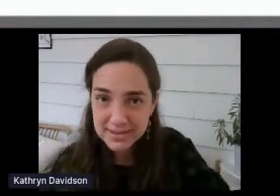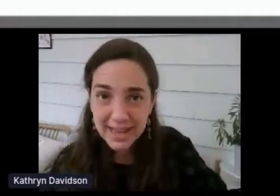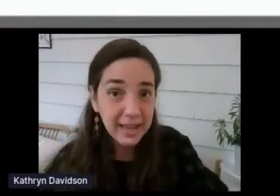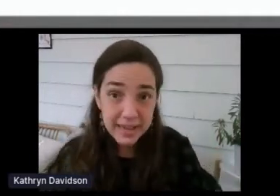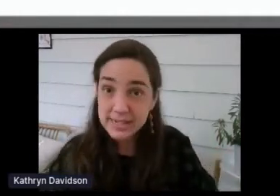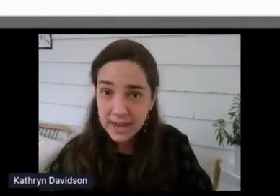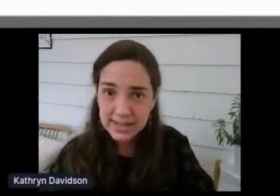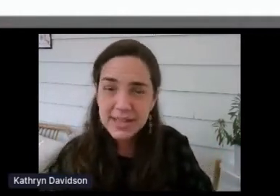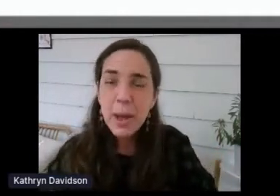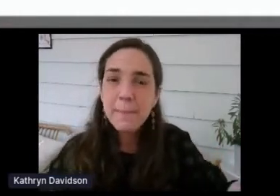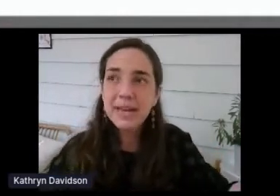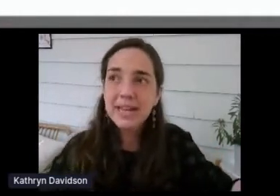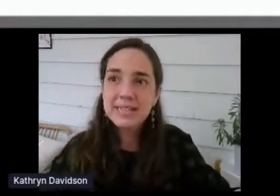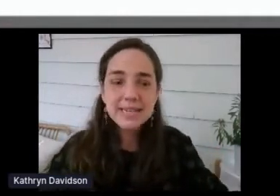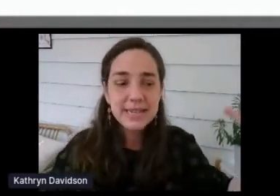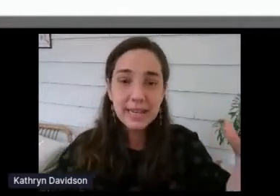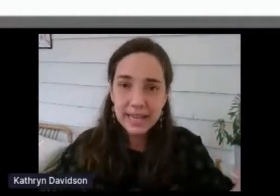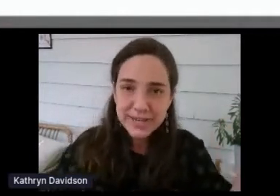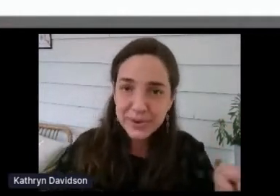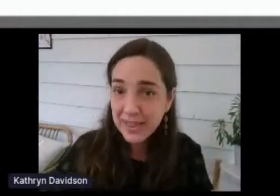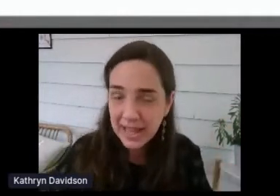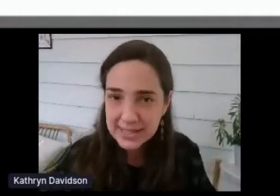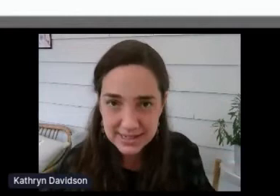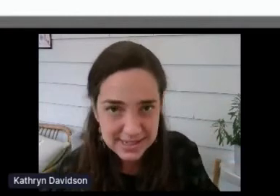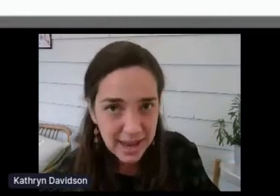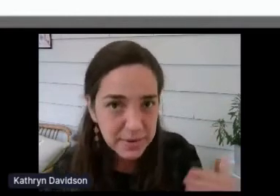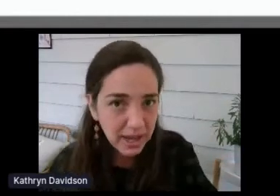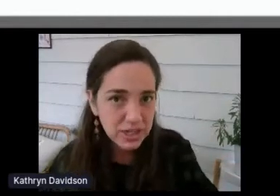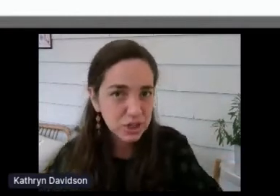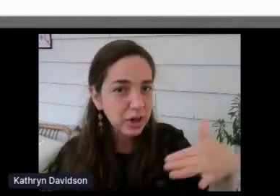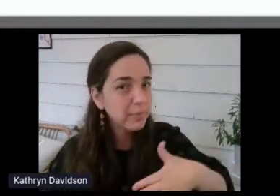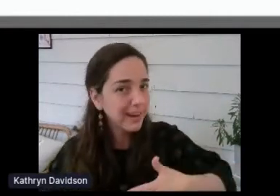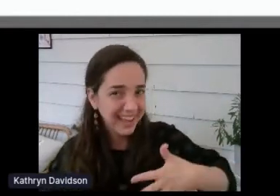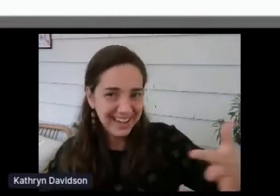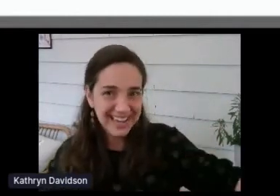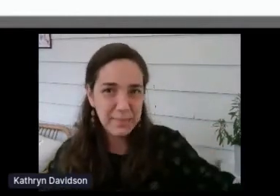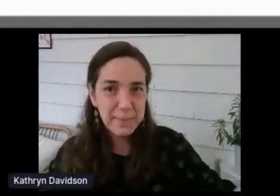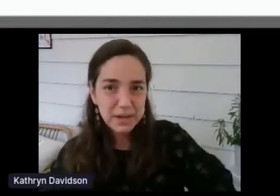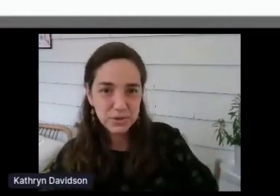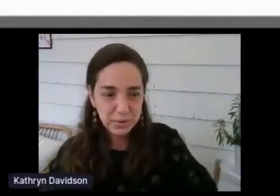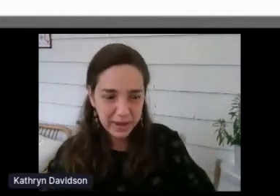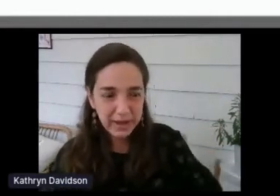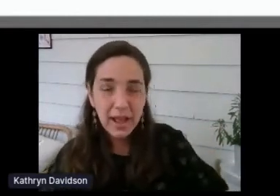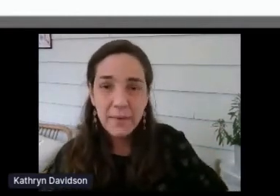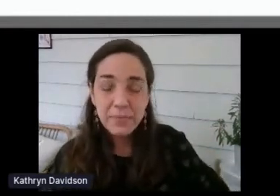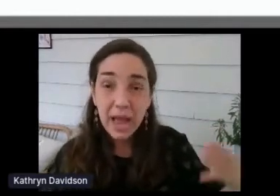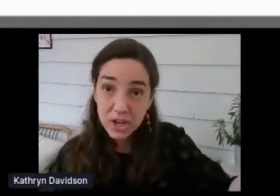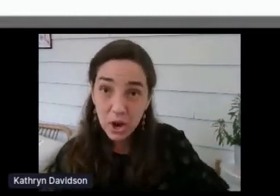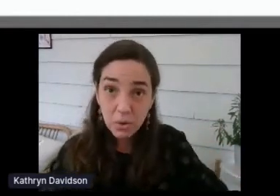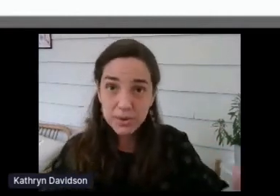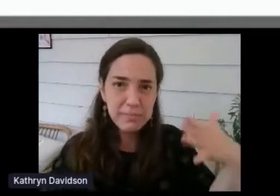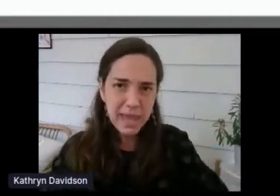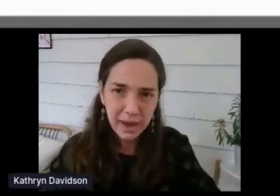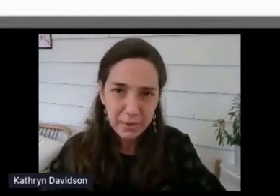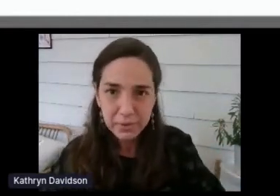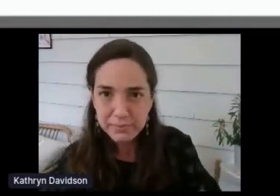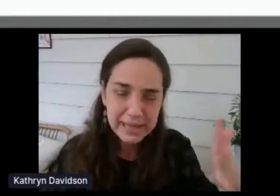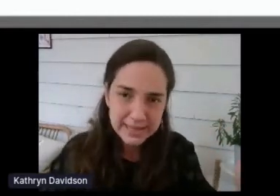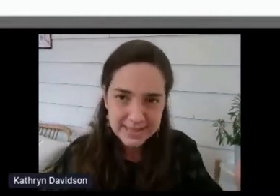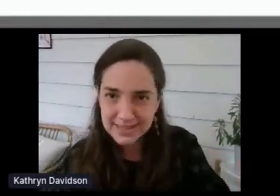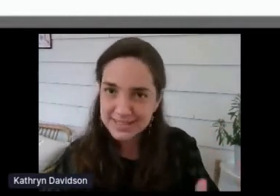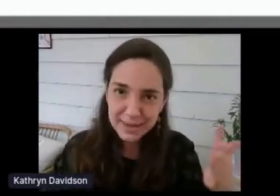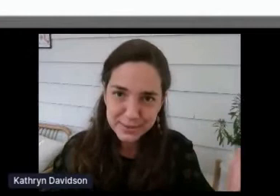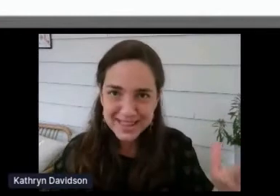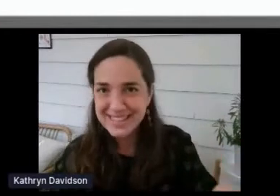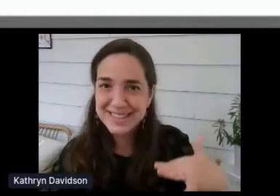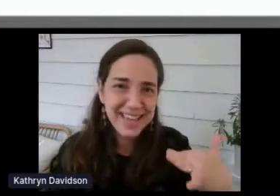cat makes. It does, but it doesn't need to in that sentence. I'm not interpreting it in a pictorial way. I know that meow